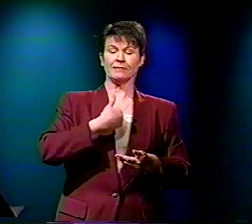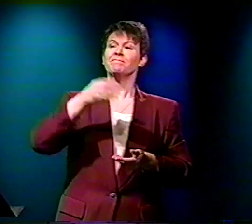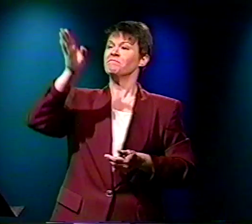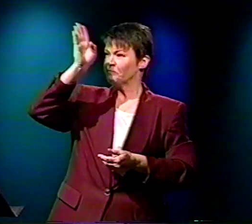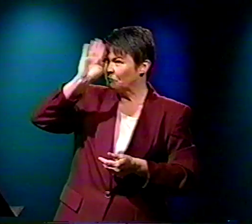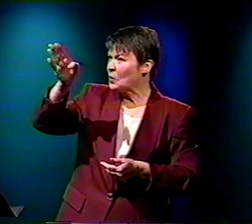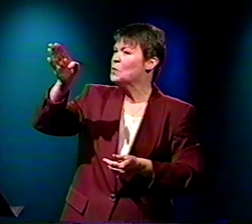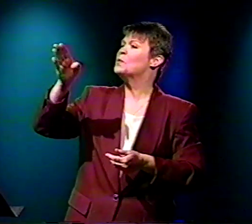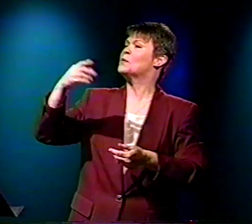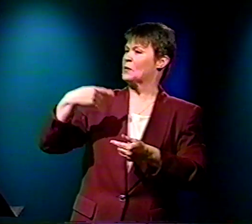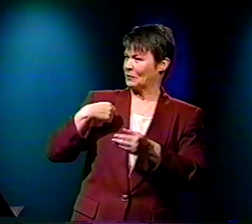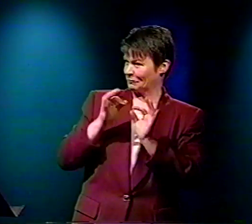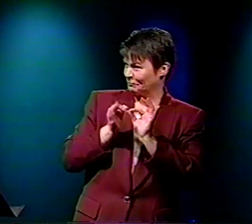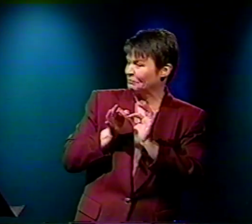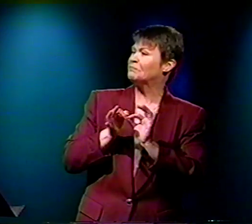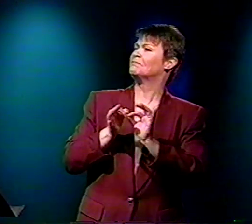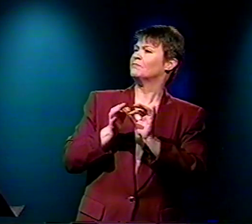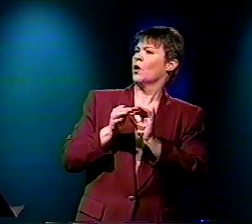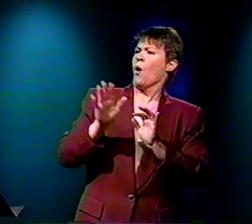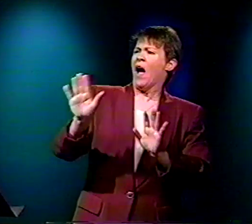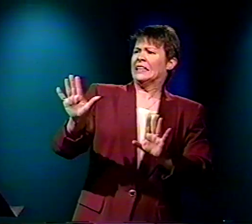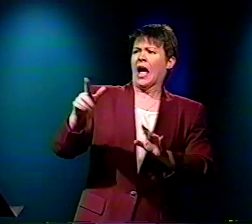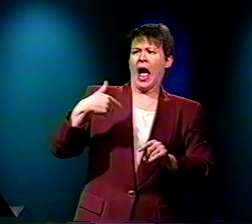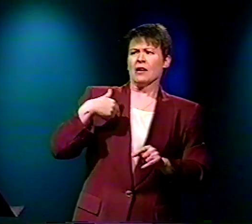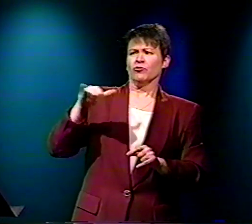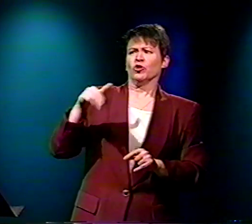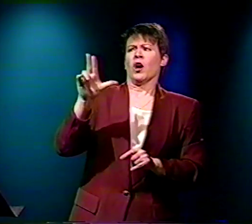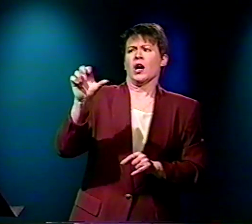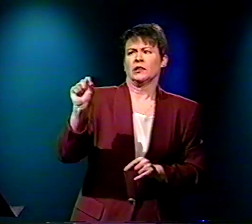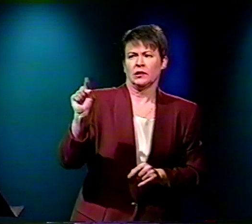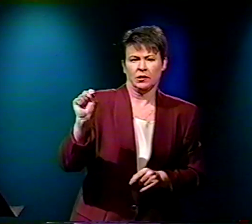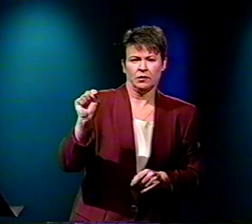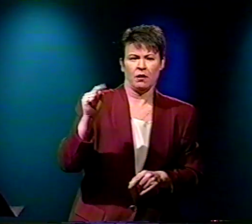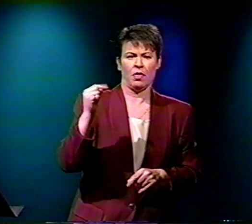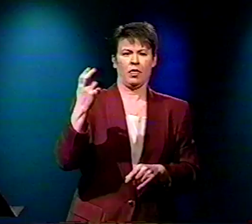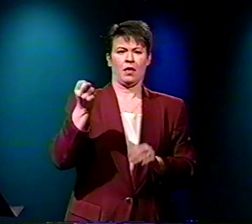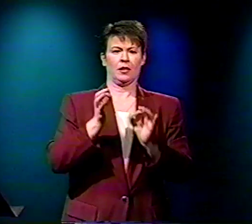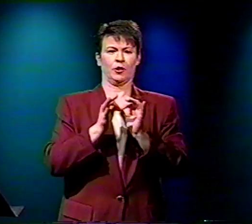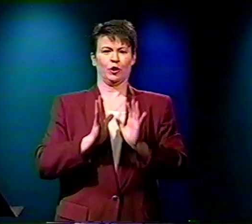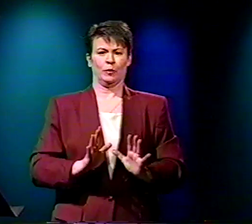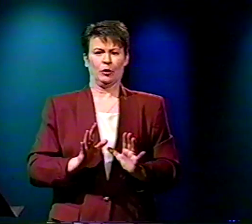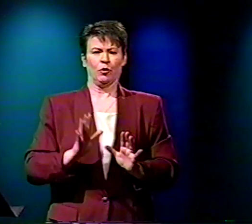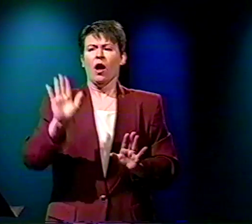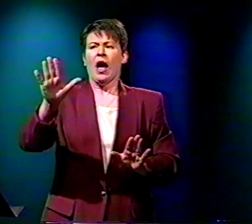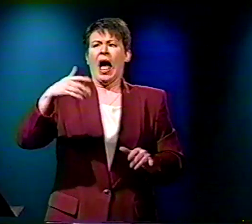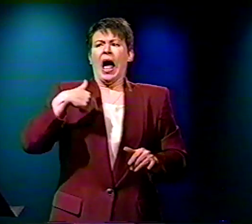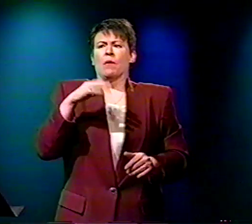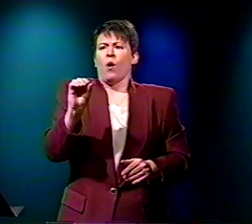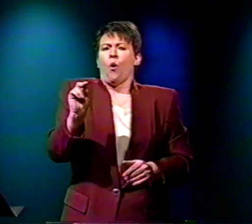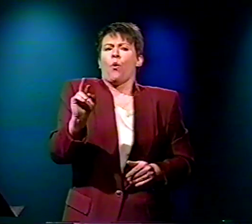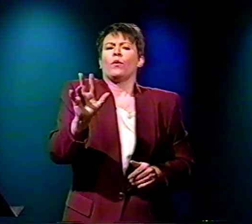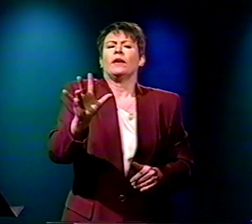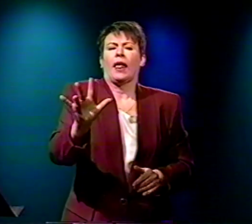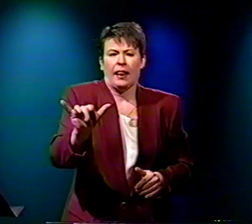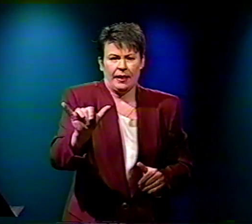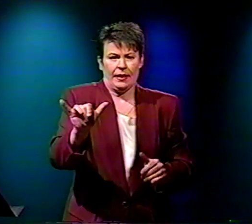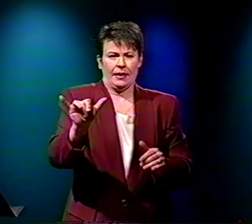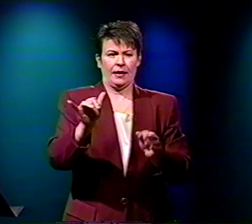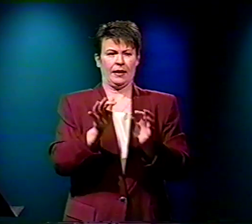will go out to interpreting assignments, and they'll introduce themselves and say, "Hello, I'm the interpreter." But sometimes they'll say, "I'm just the interpreter," or